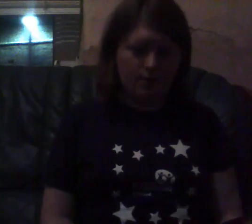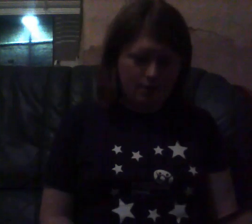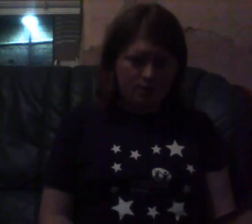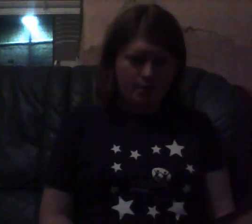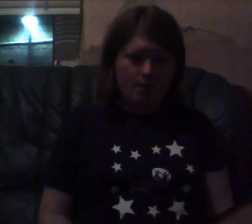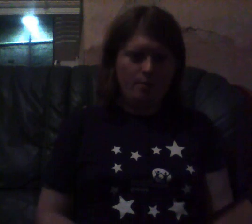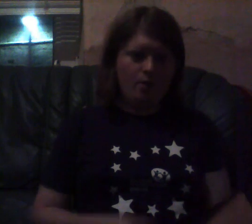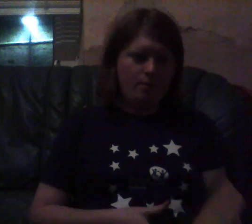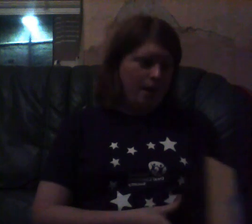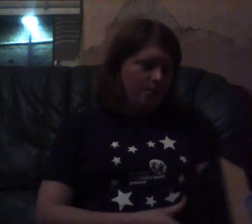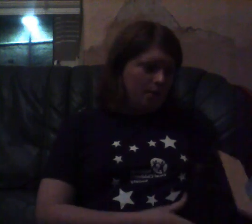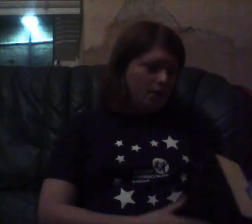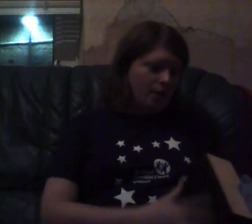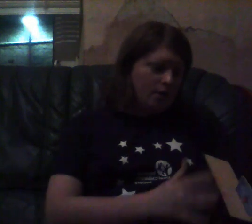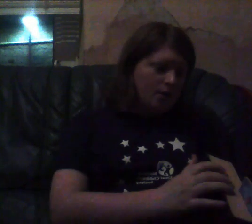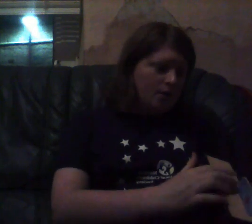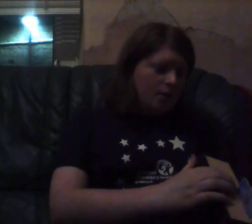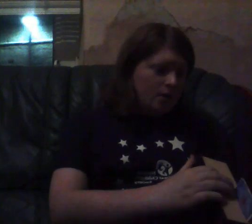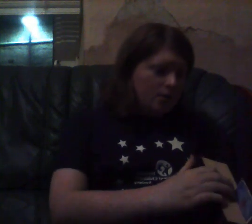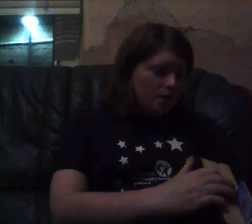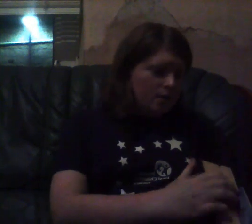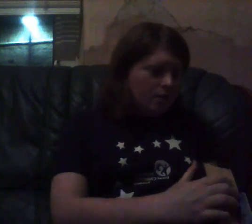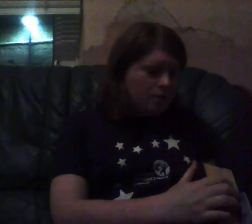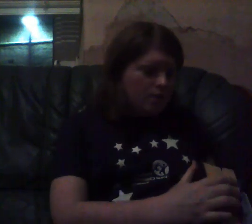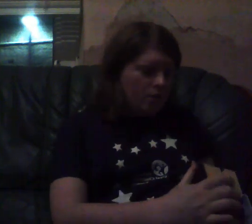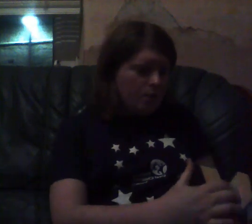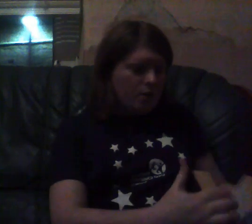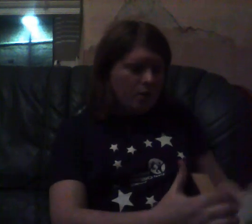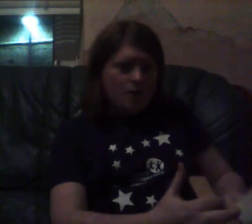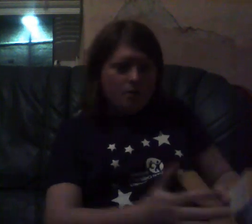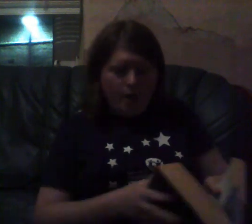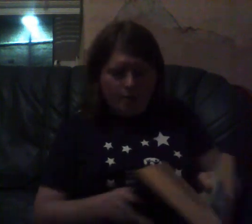on a keyboard on my lap, it's kind of hard to hold a book at the same time.